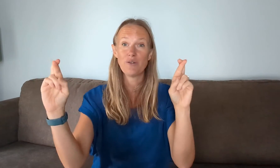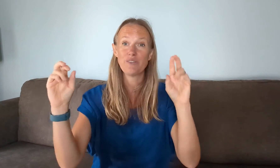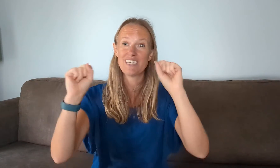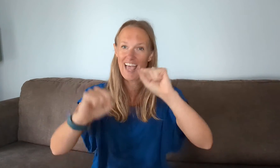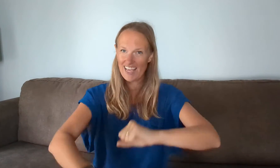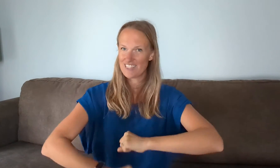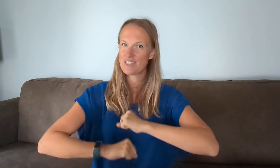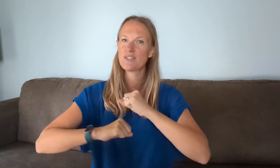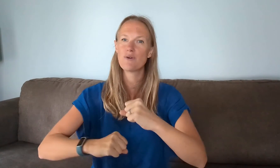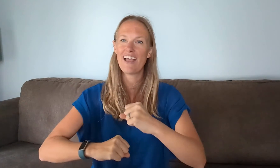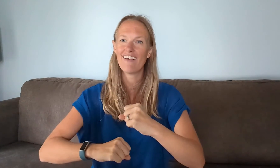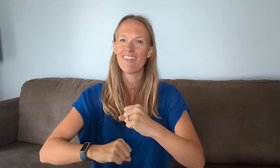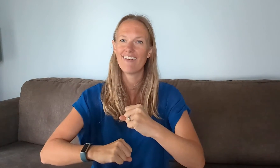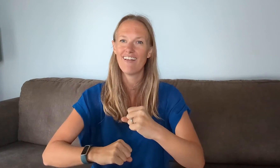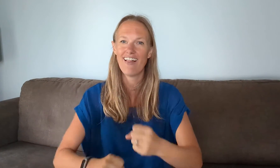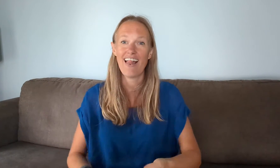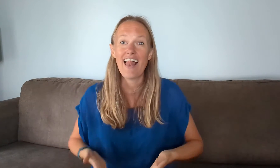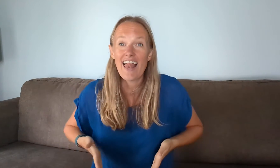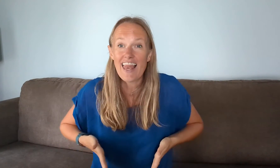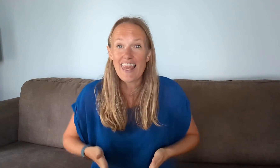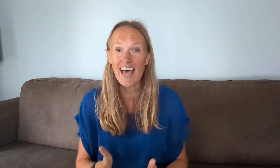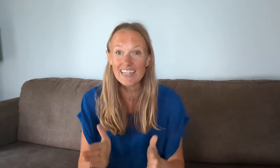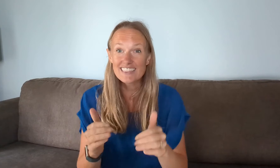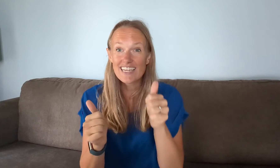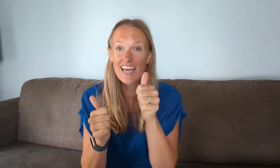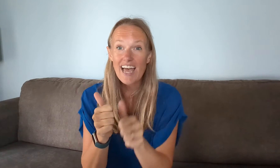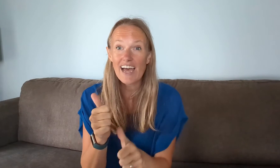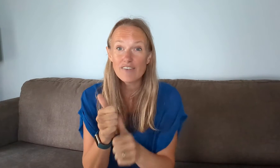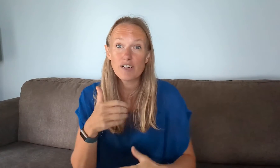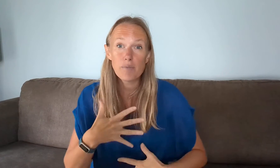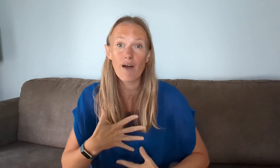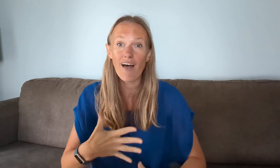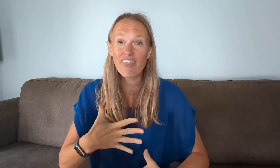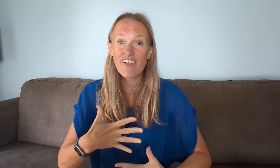refuge and strength, let every breath,